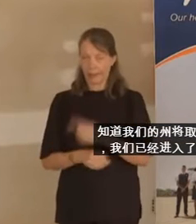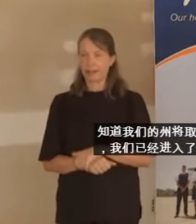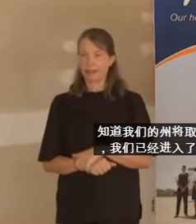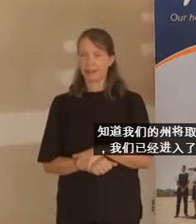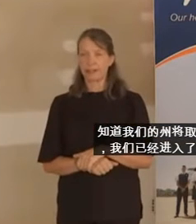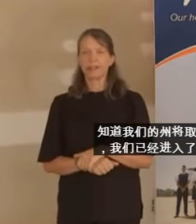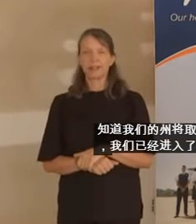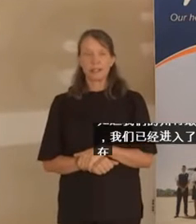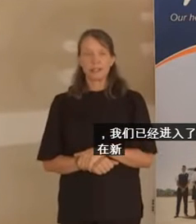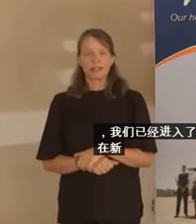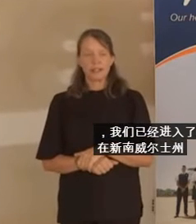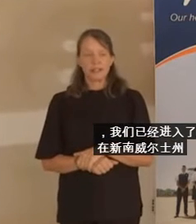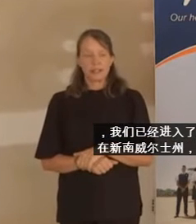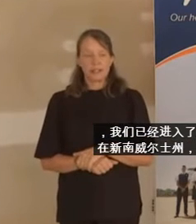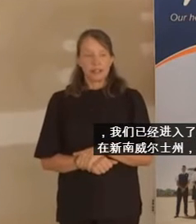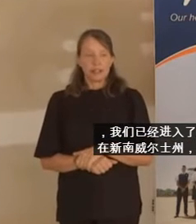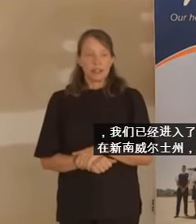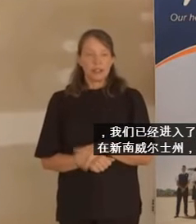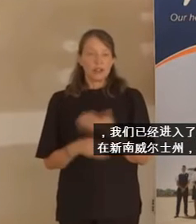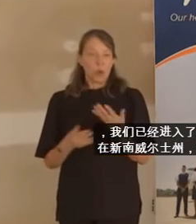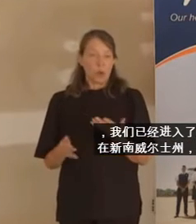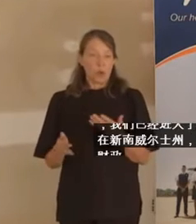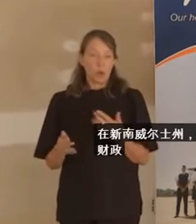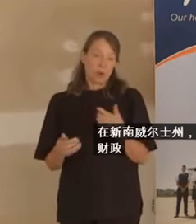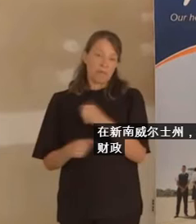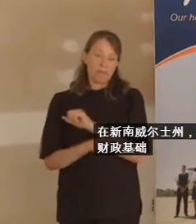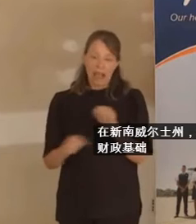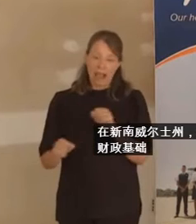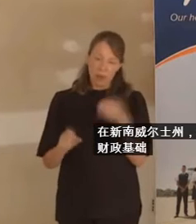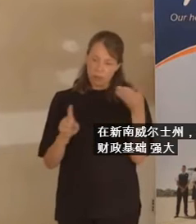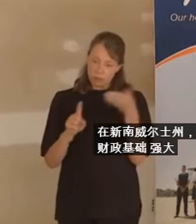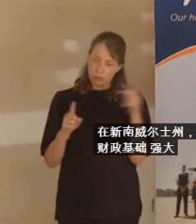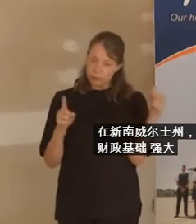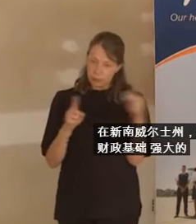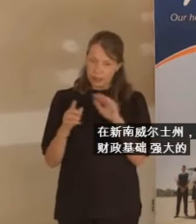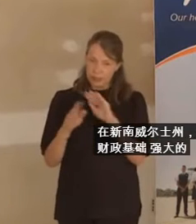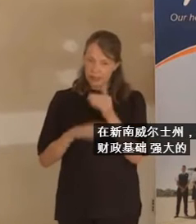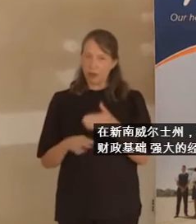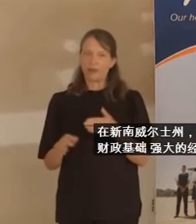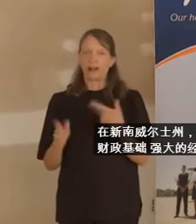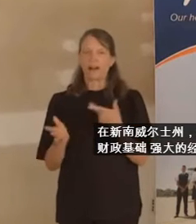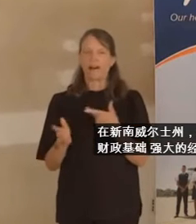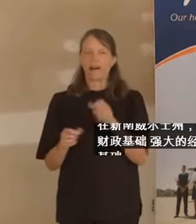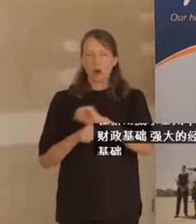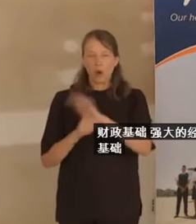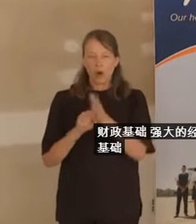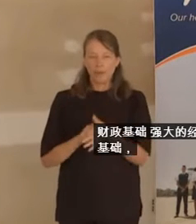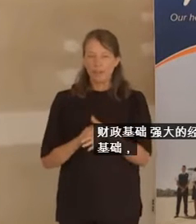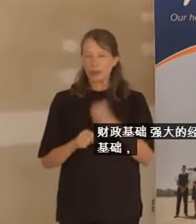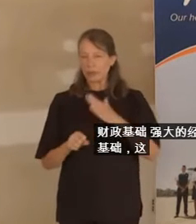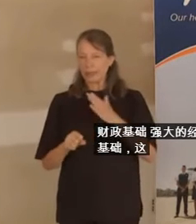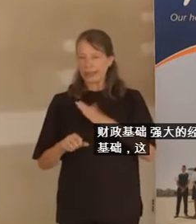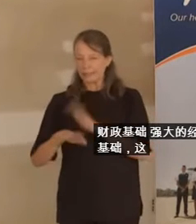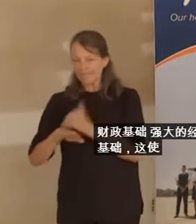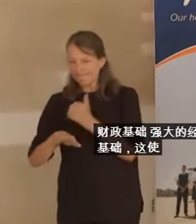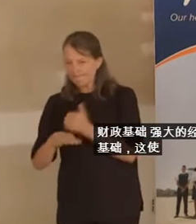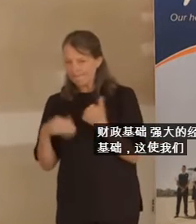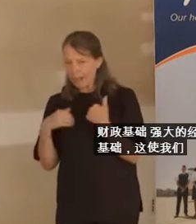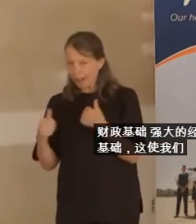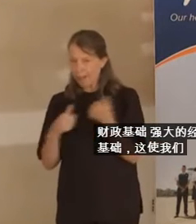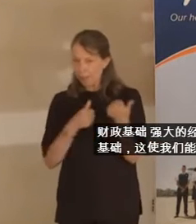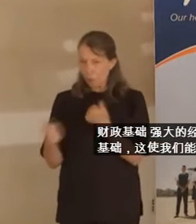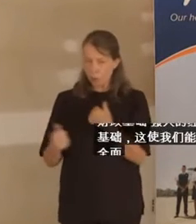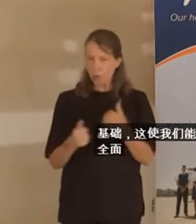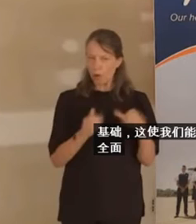we've gone into this pandemic here in New South Wales with strong financial foundations, strong economic foundations, and that's